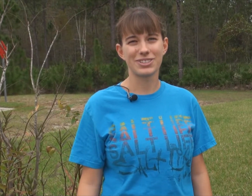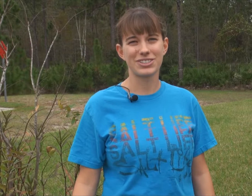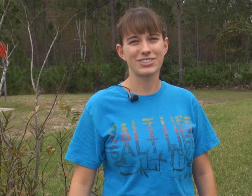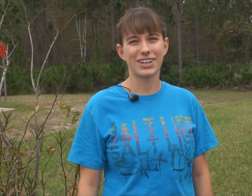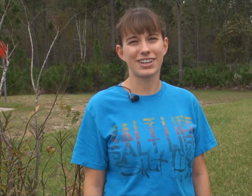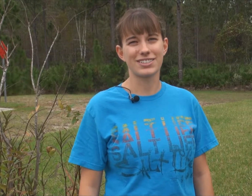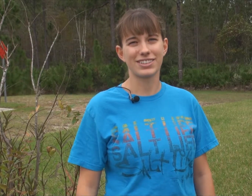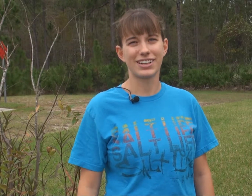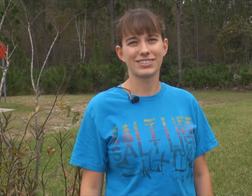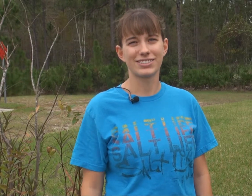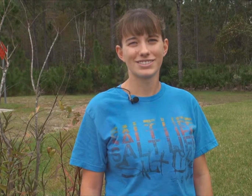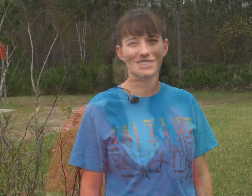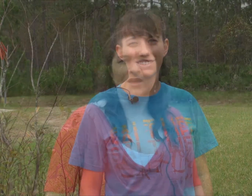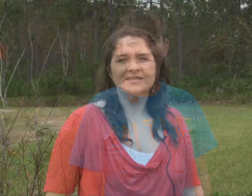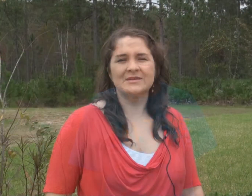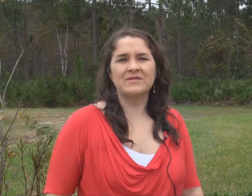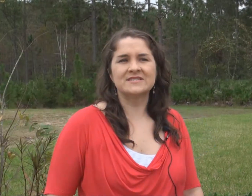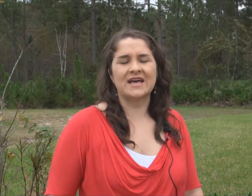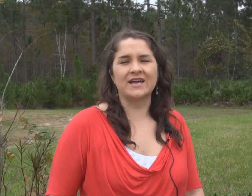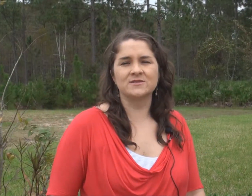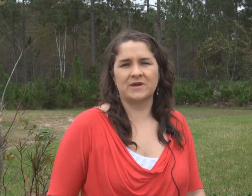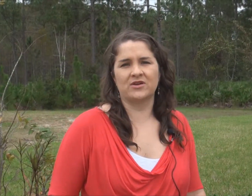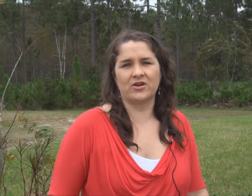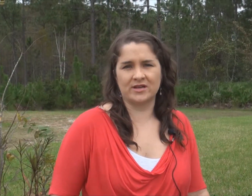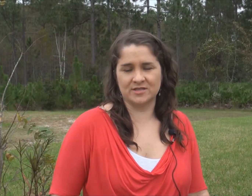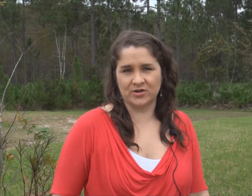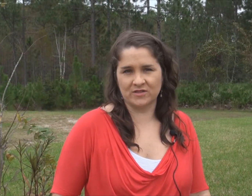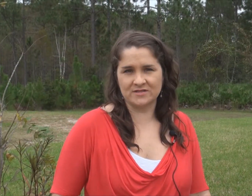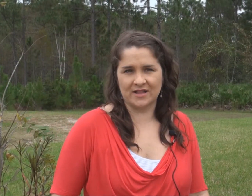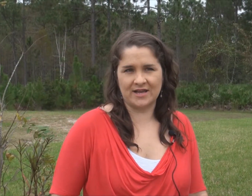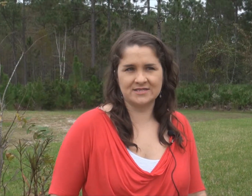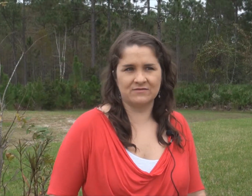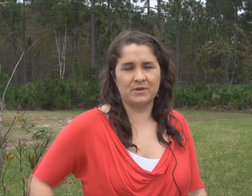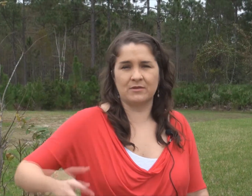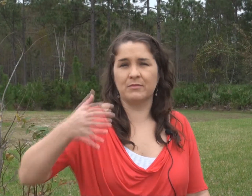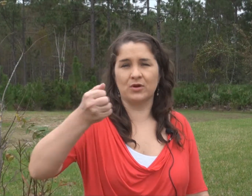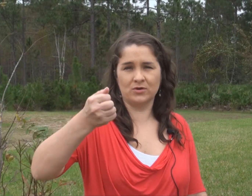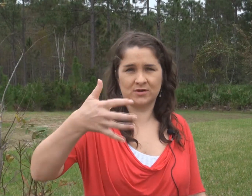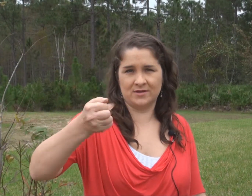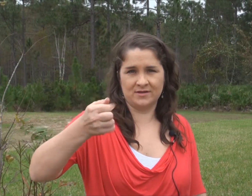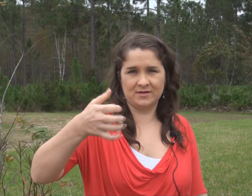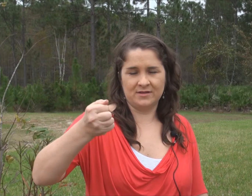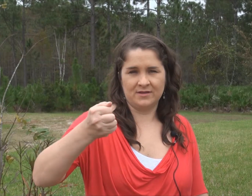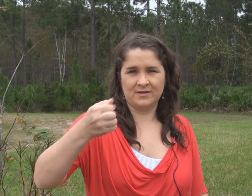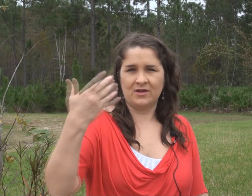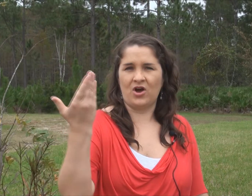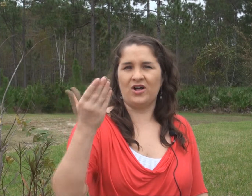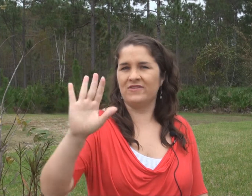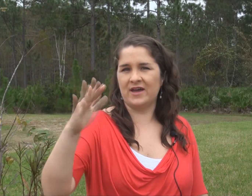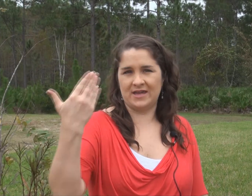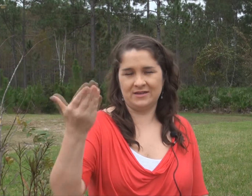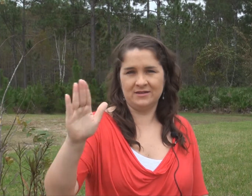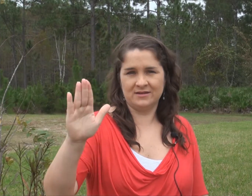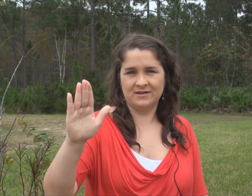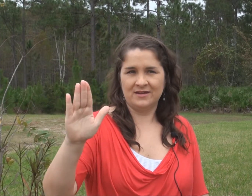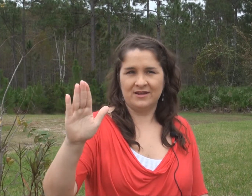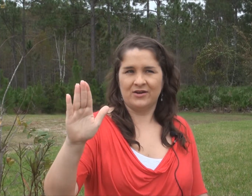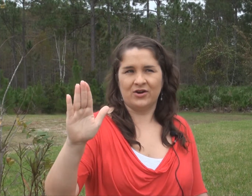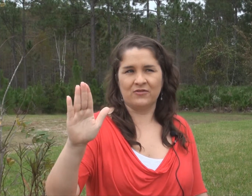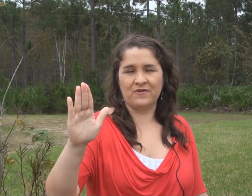are what she's recognizing now. Some of the signs my daughter has learned in this class have been milk, all done. Her